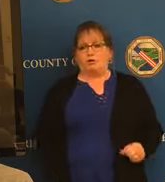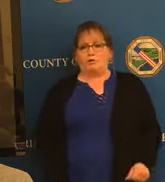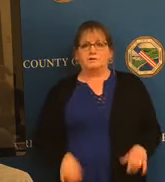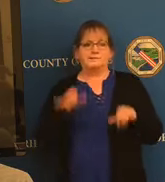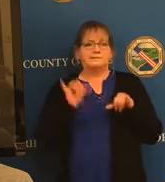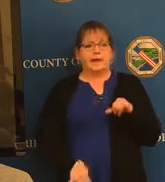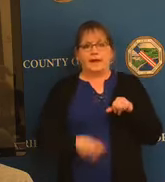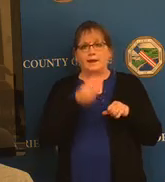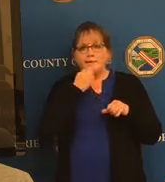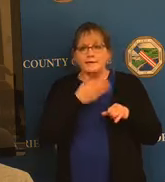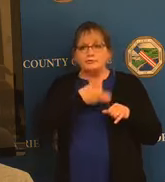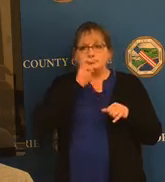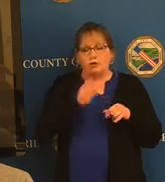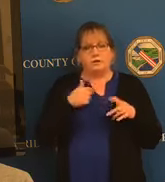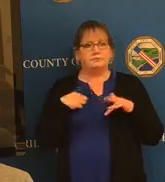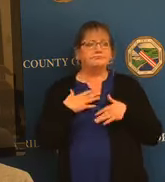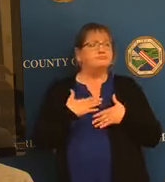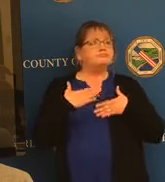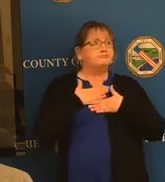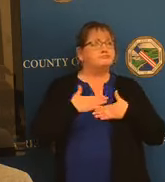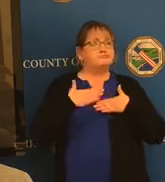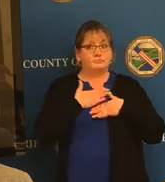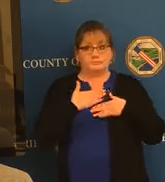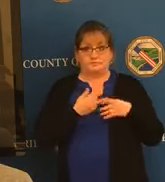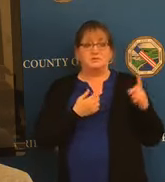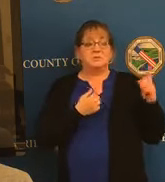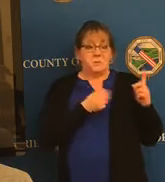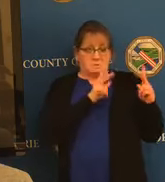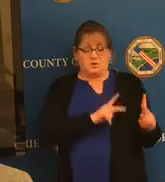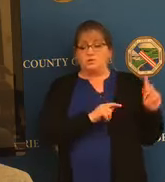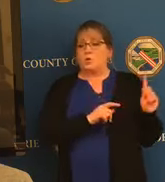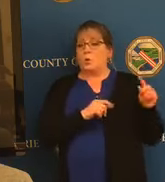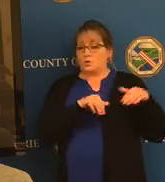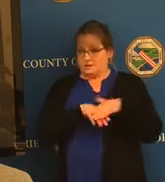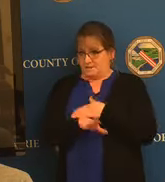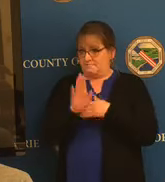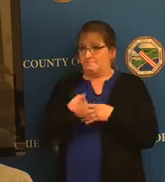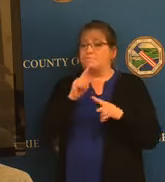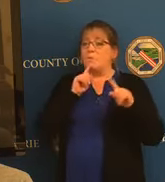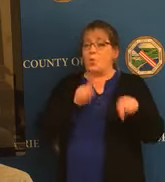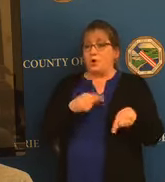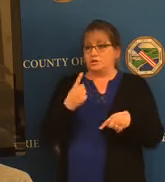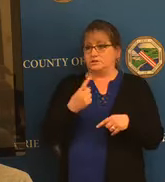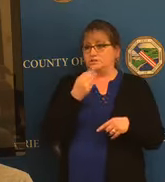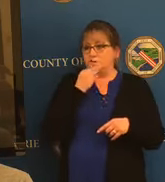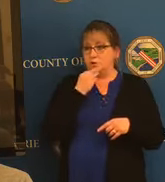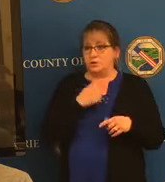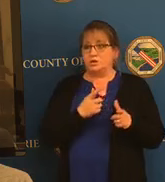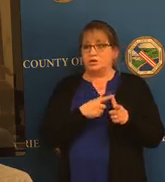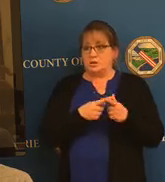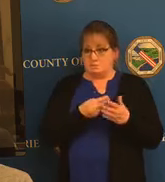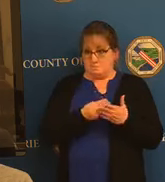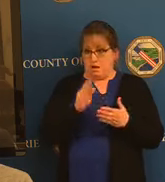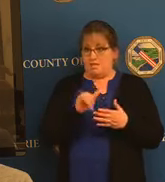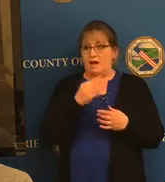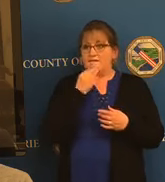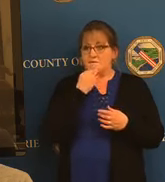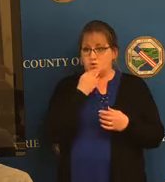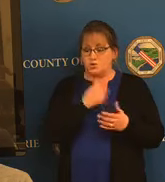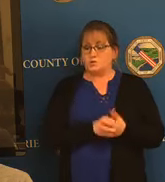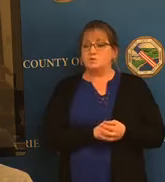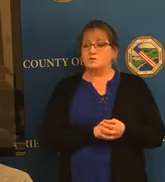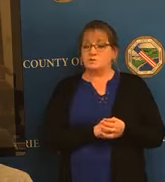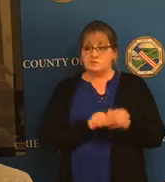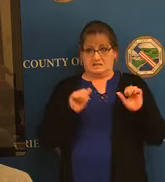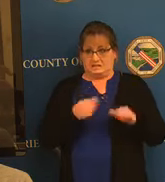we had a sanitarian place an order. And once they were able to place that order and purchase that food to consume